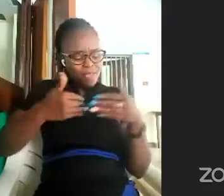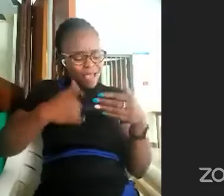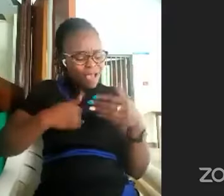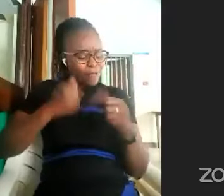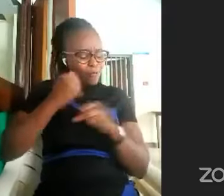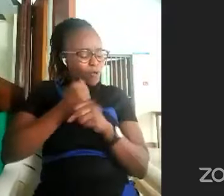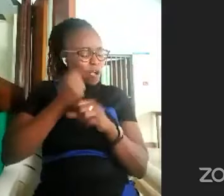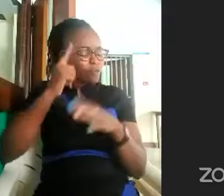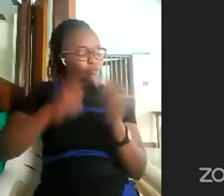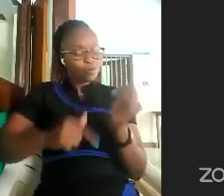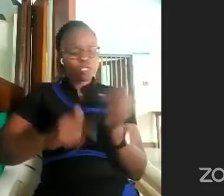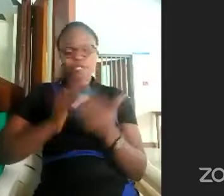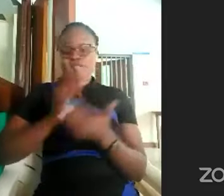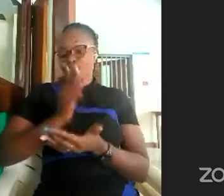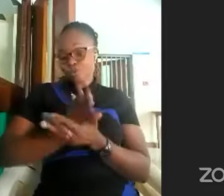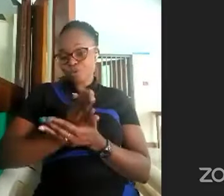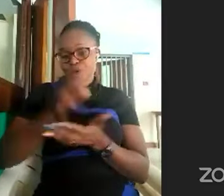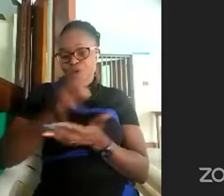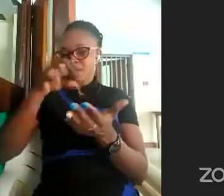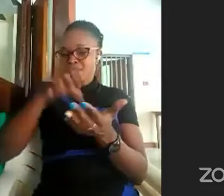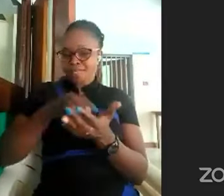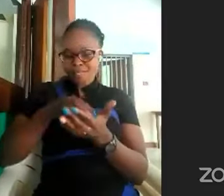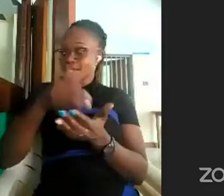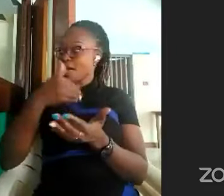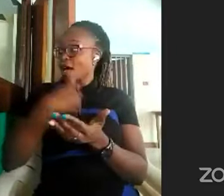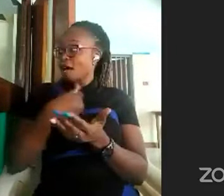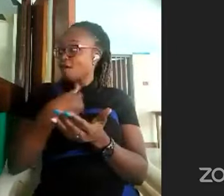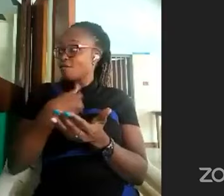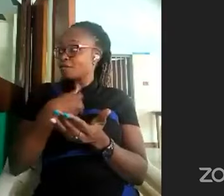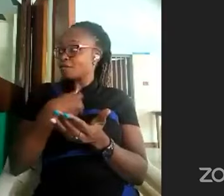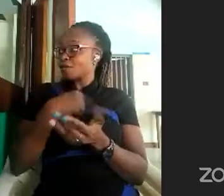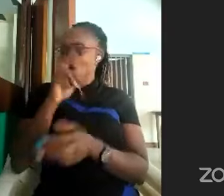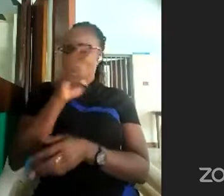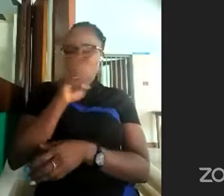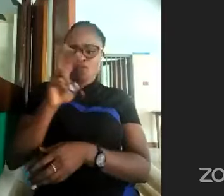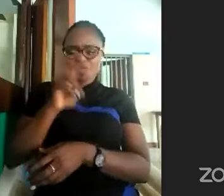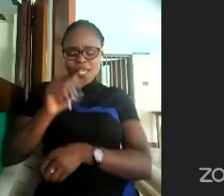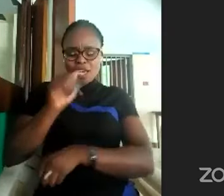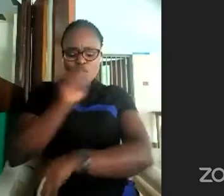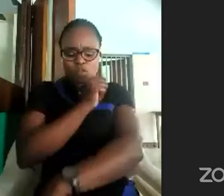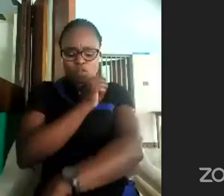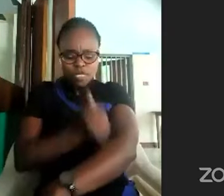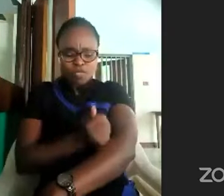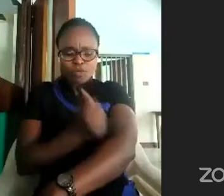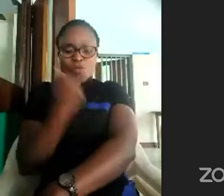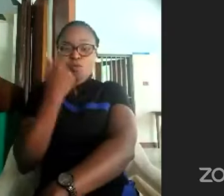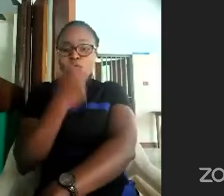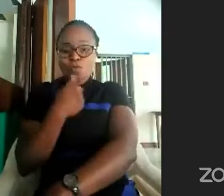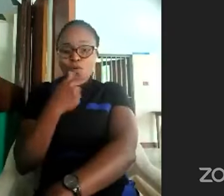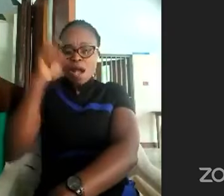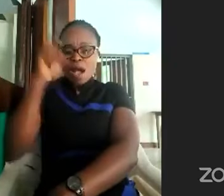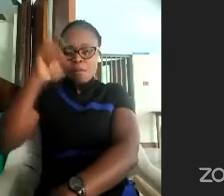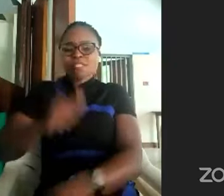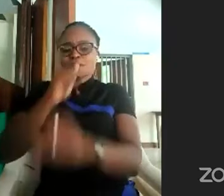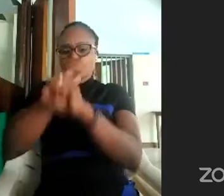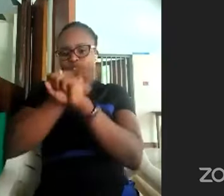see the local authority who is supposed to protect and champion for the right of these ladies are already bribed